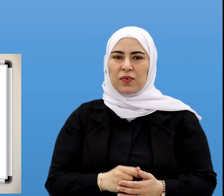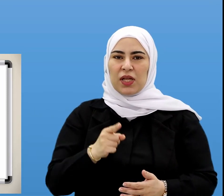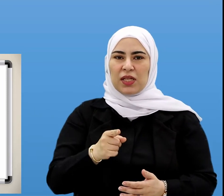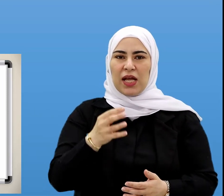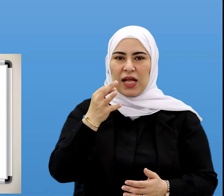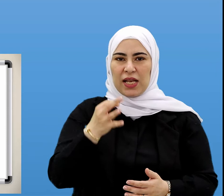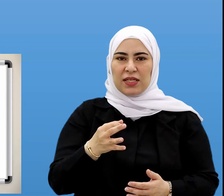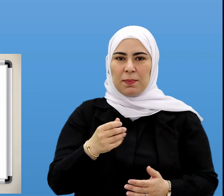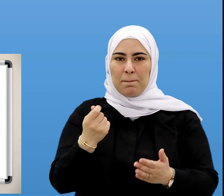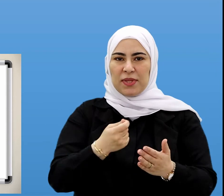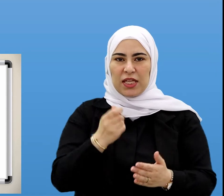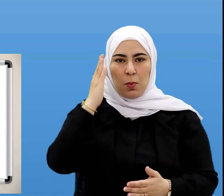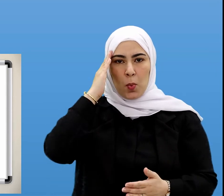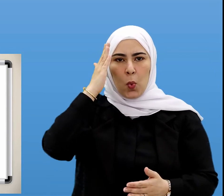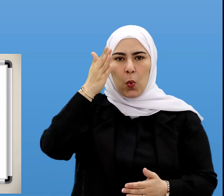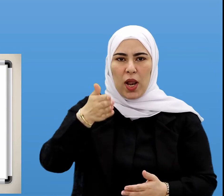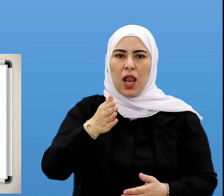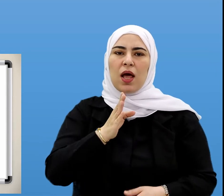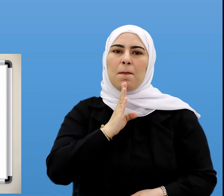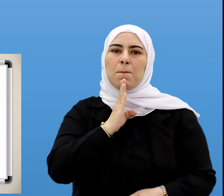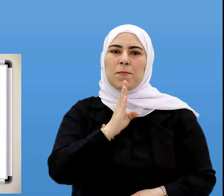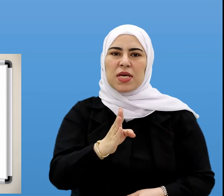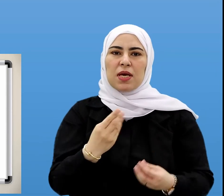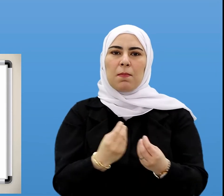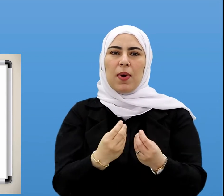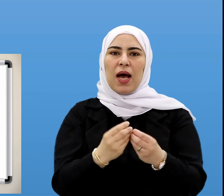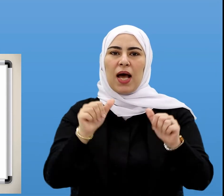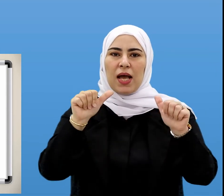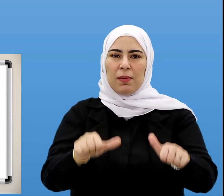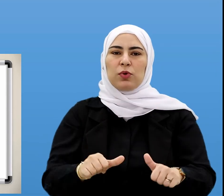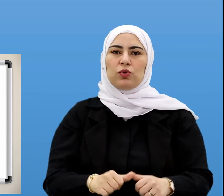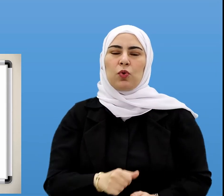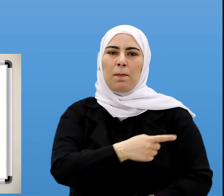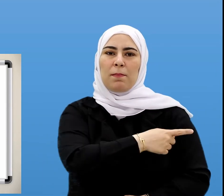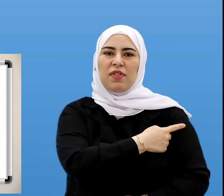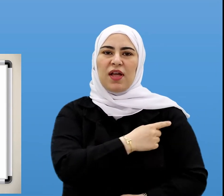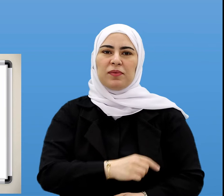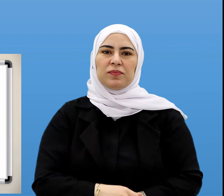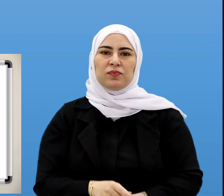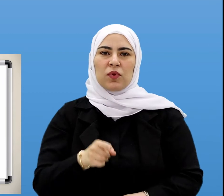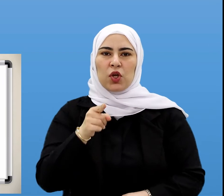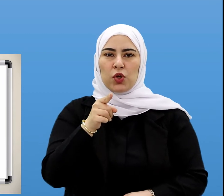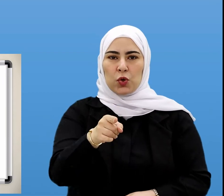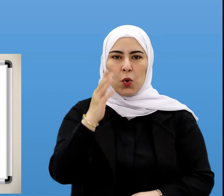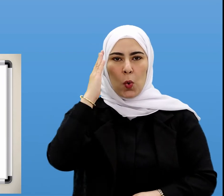will be plus able to. Here's an example. You will be able to watch